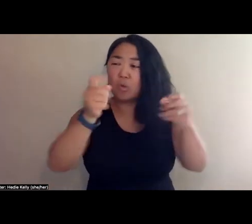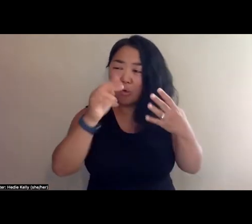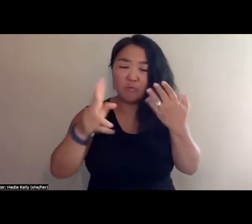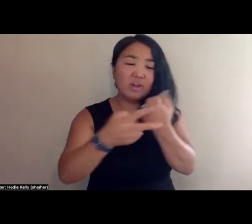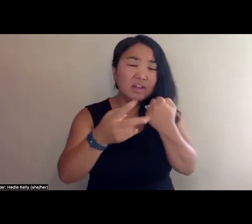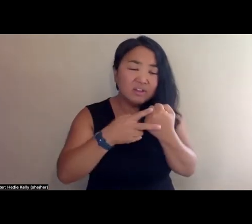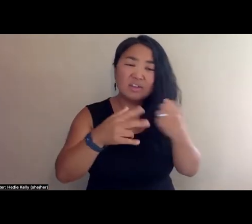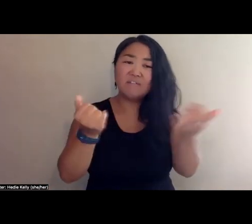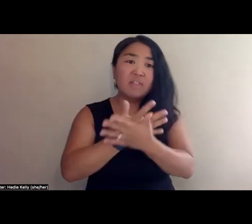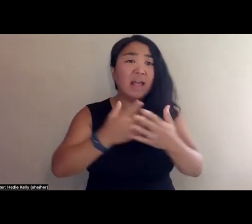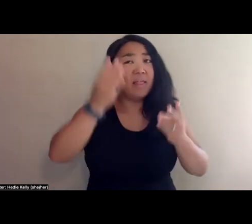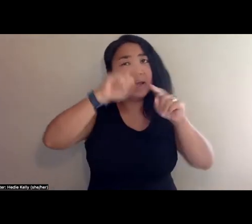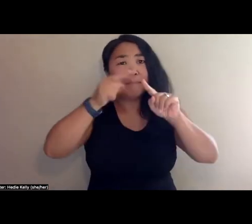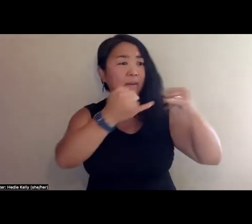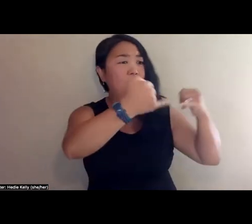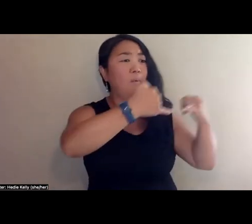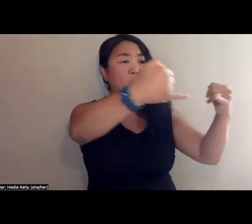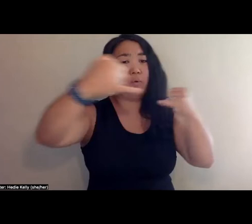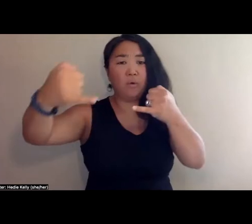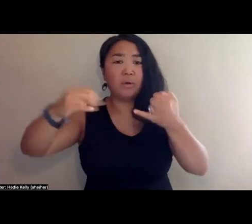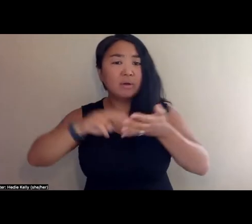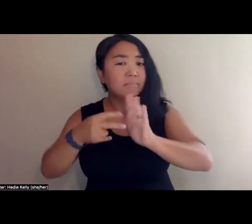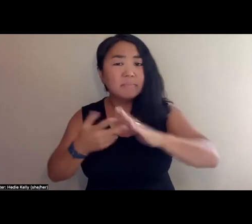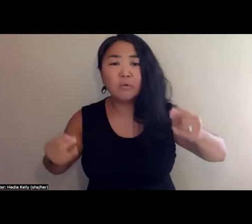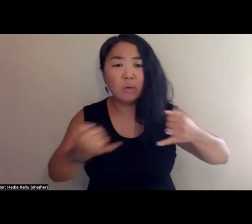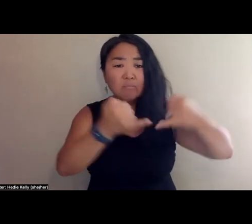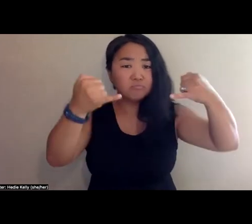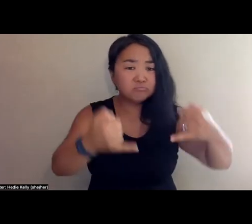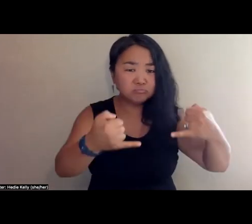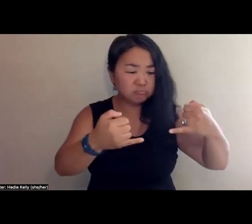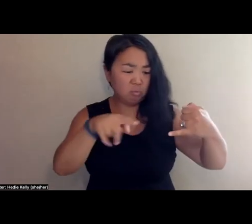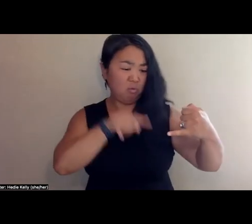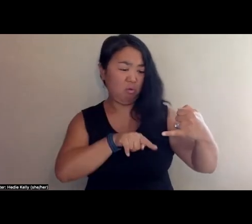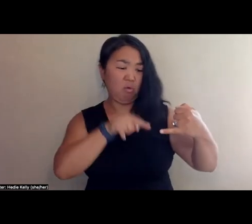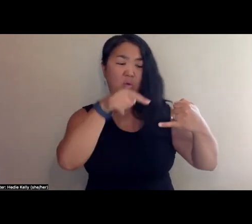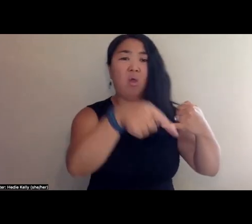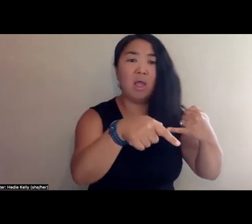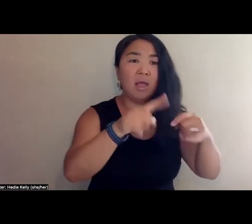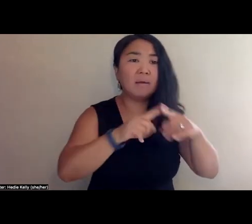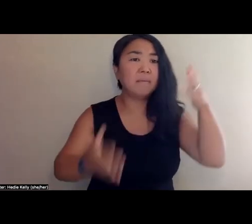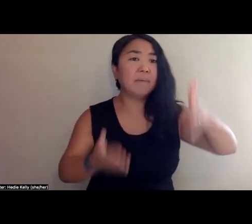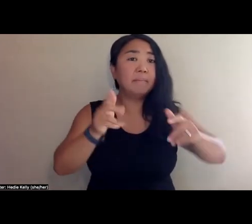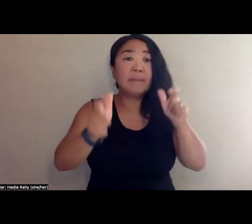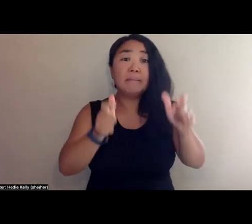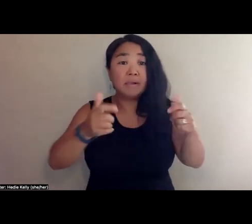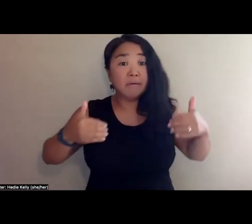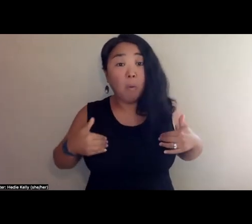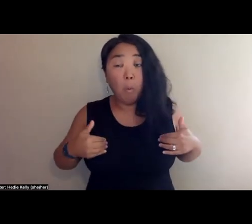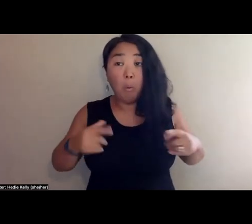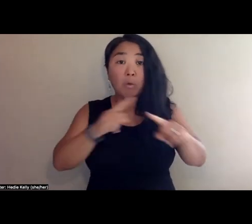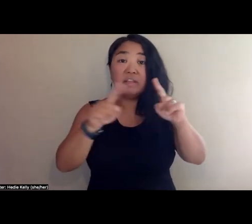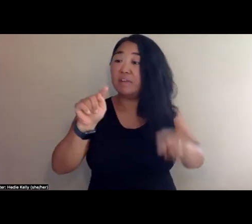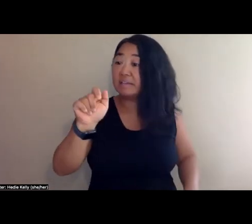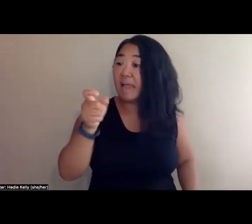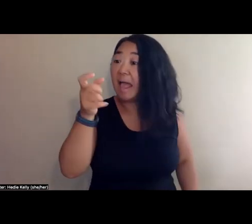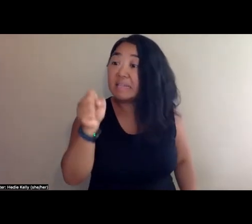also get to think about what borders mean. Sometimes the two sides look identical, but maybe people have different taxes or different